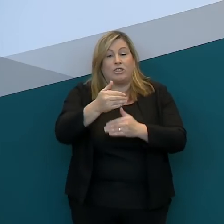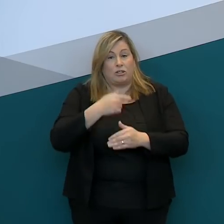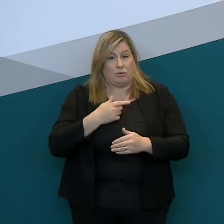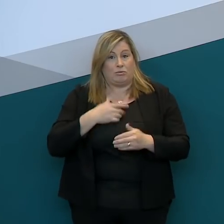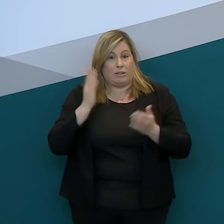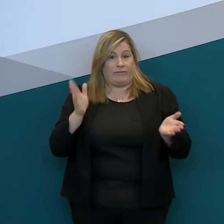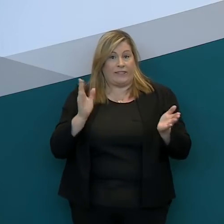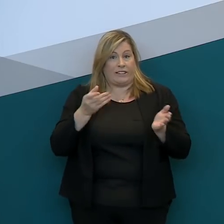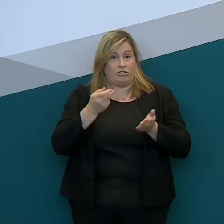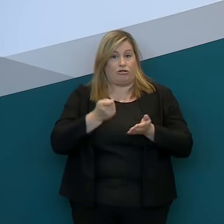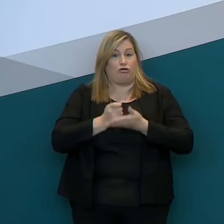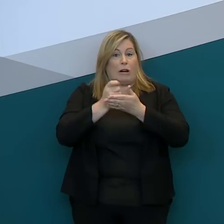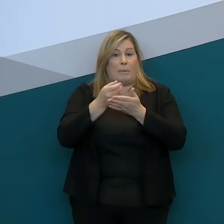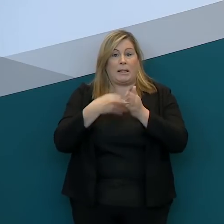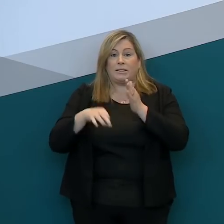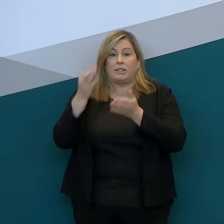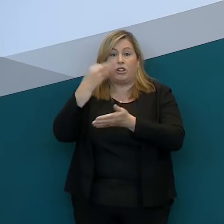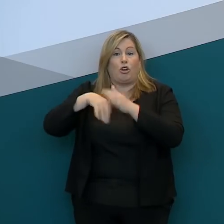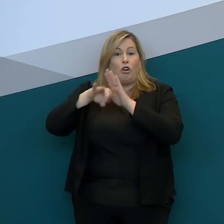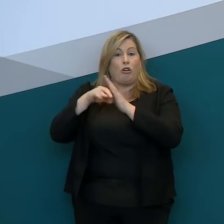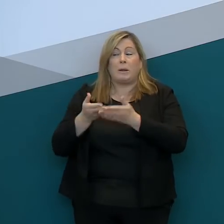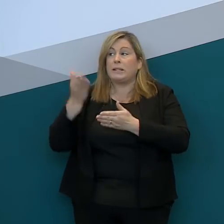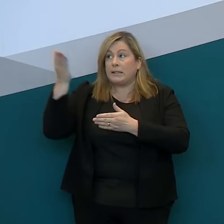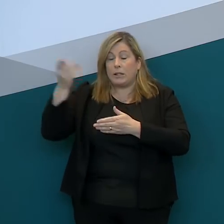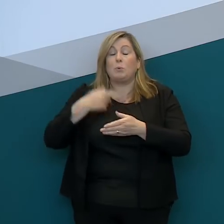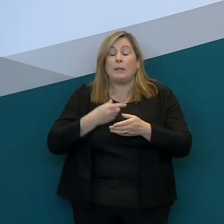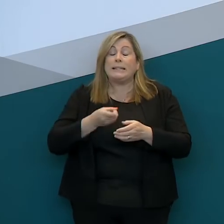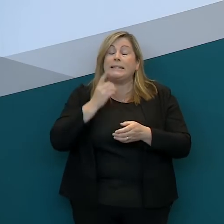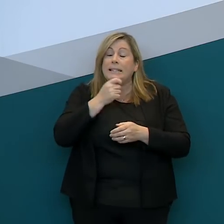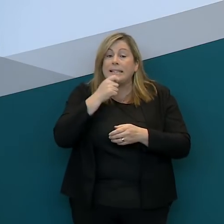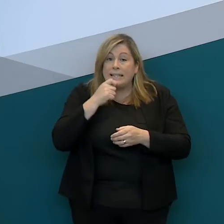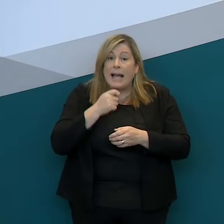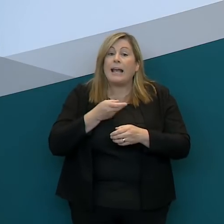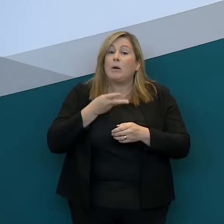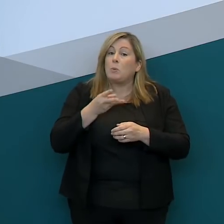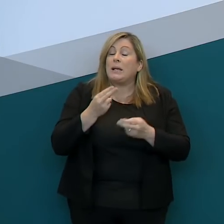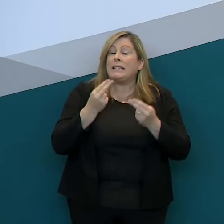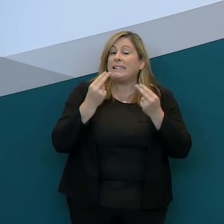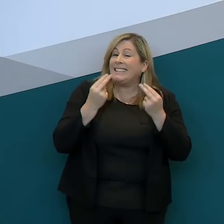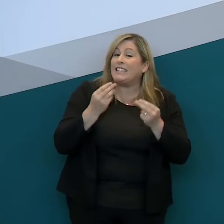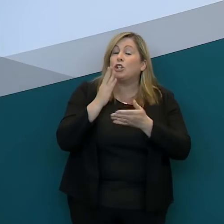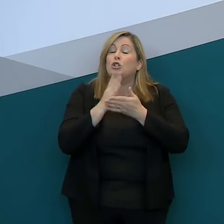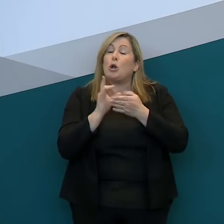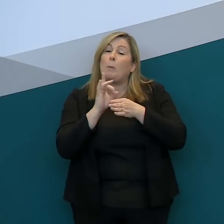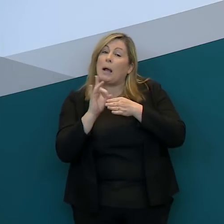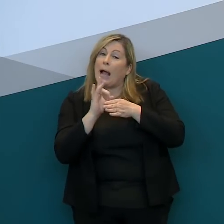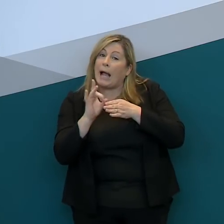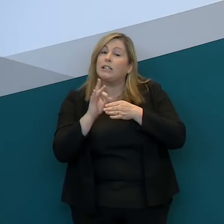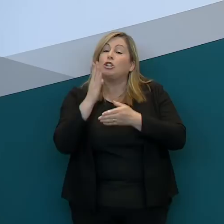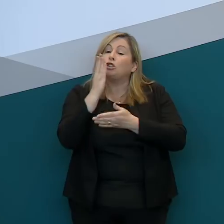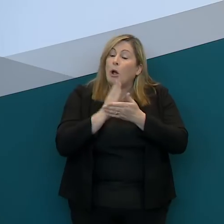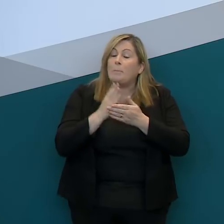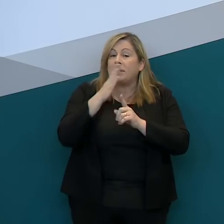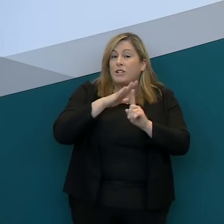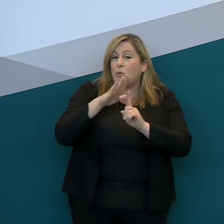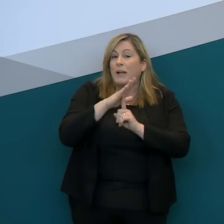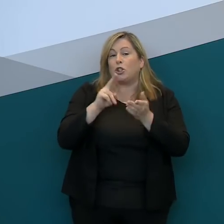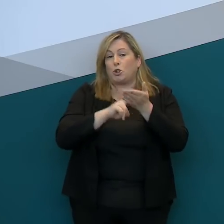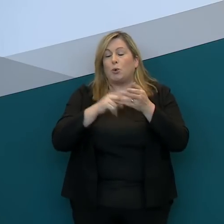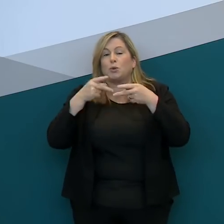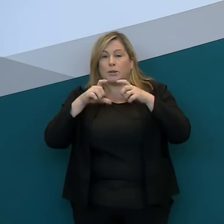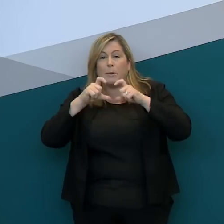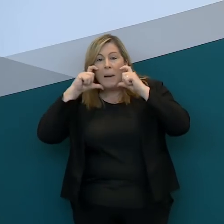community settings that there will be a role for face coverings that are not of a medical grade. We don't want a competition, if you like, for access